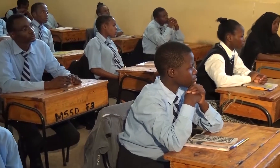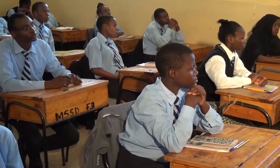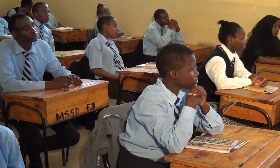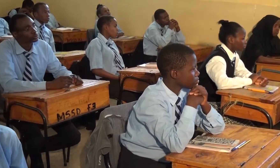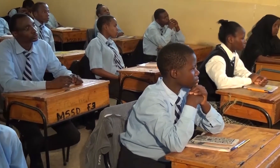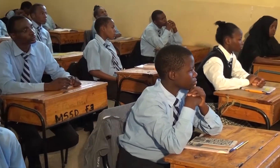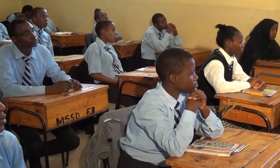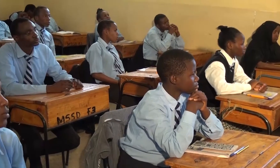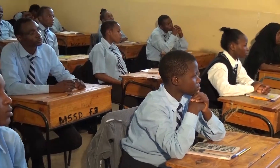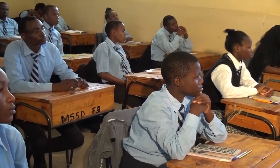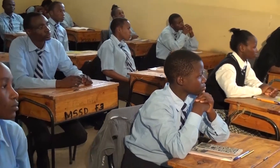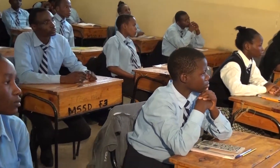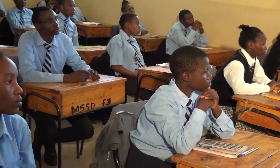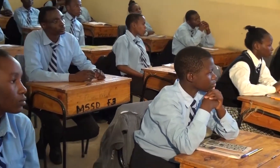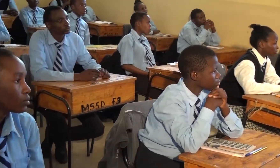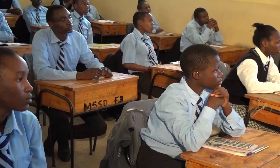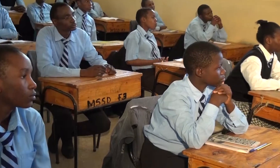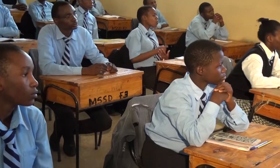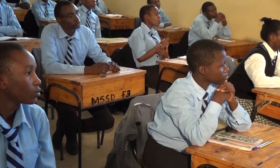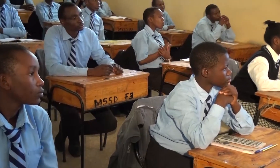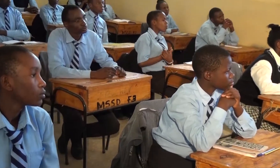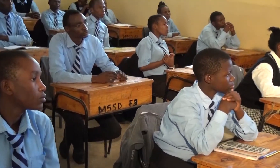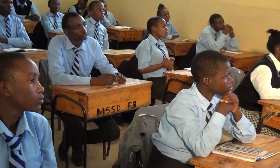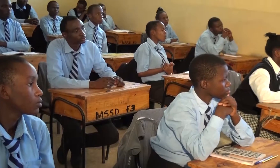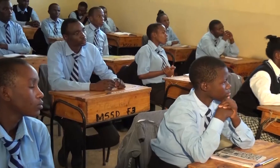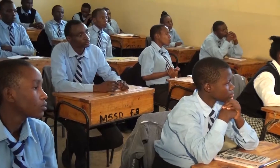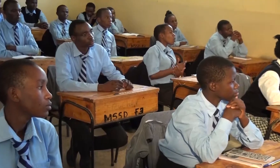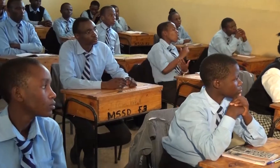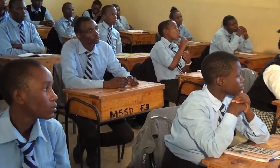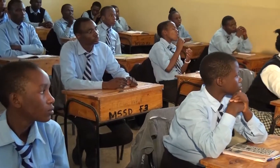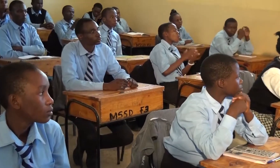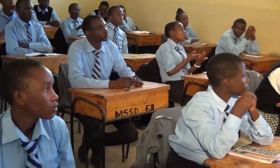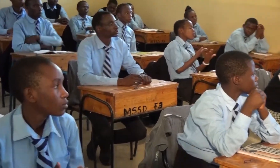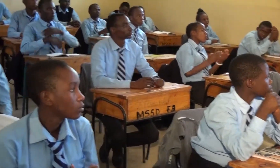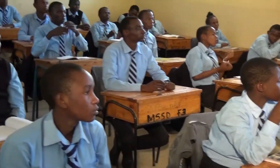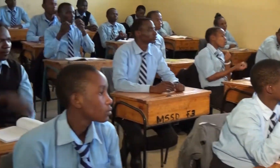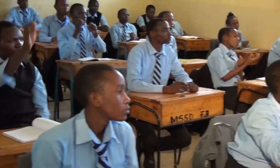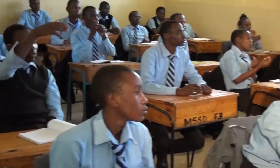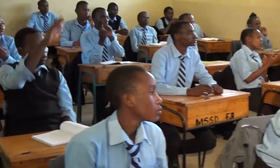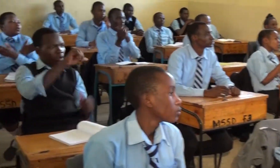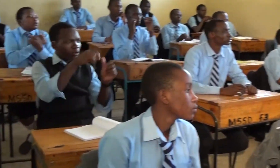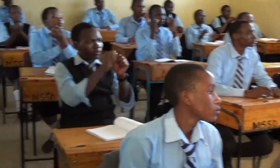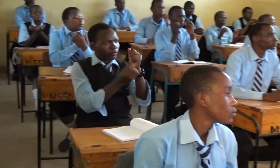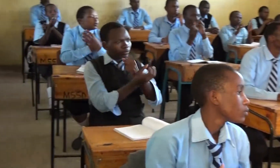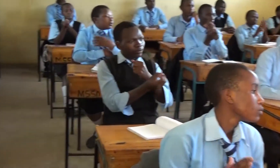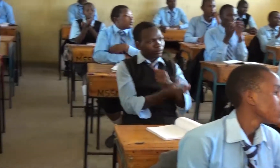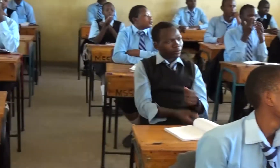We have Joseph, whose responsibility was what? To teach or to teach both girls